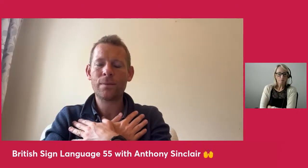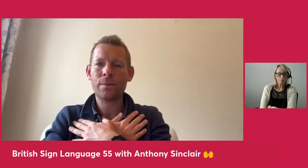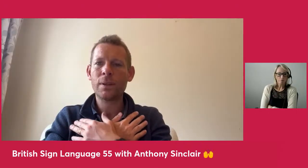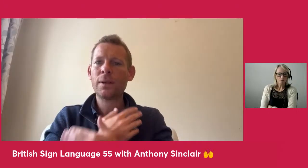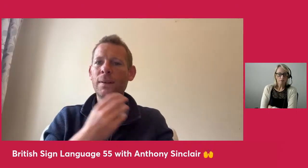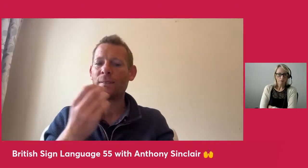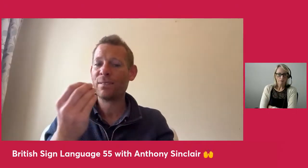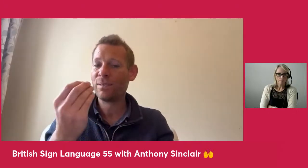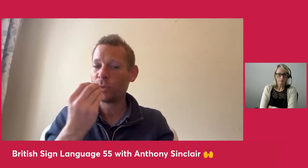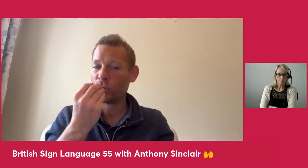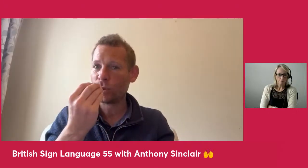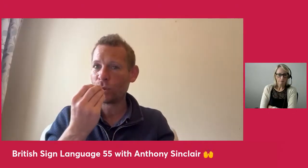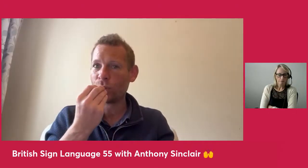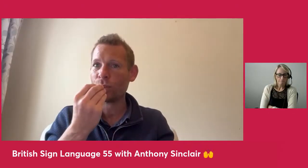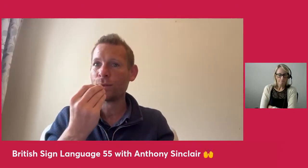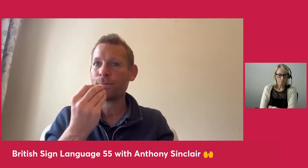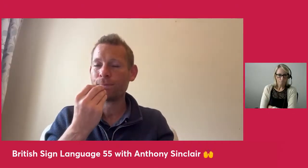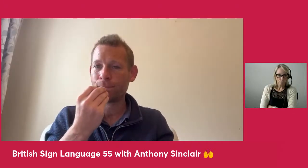love,